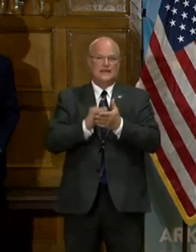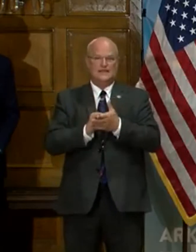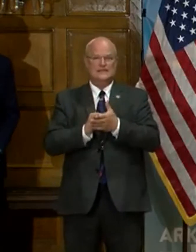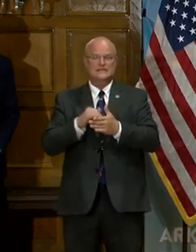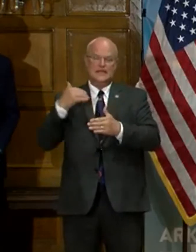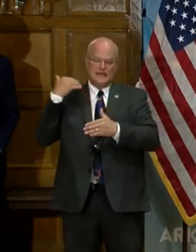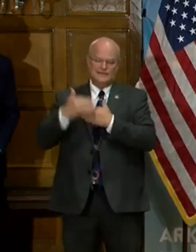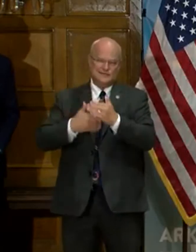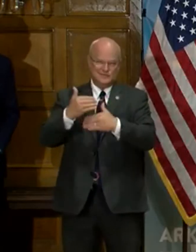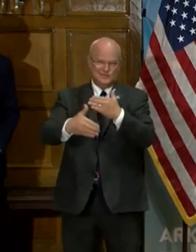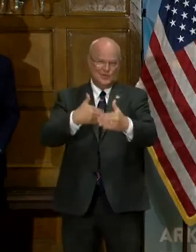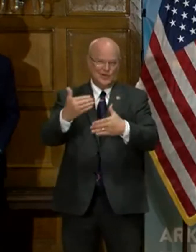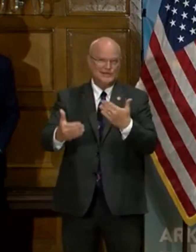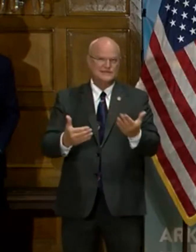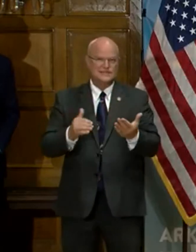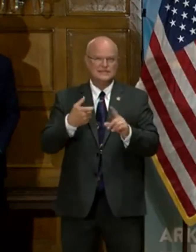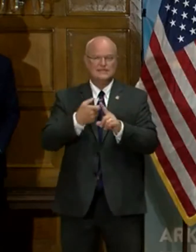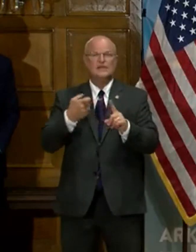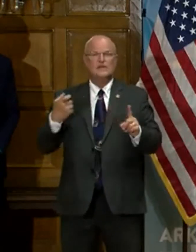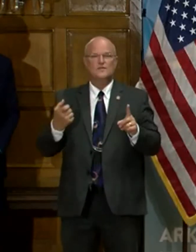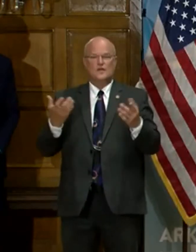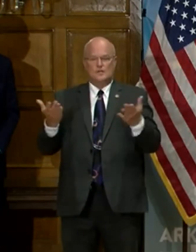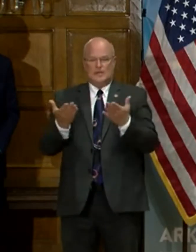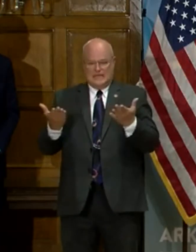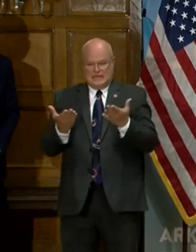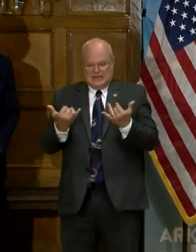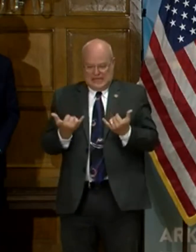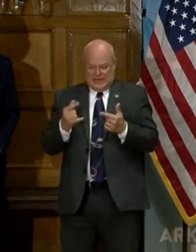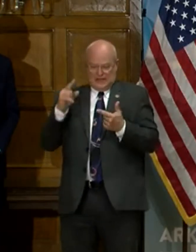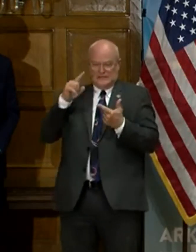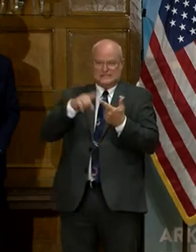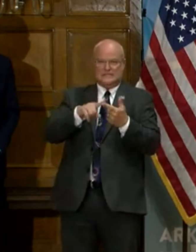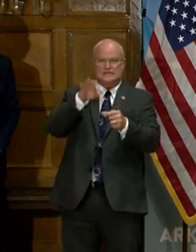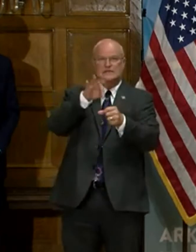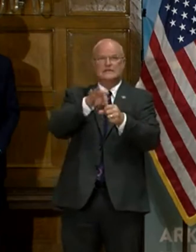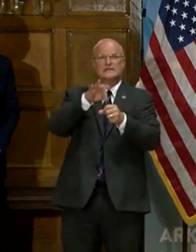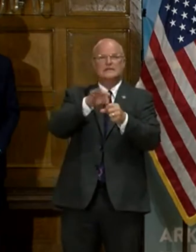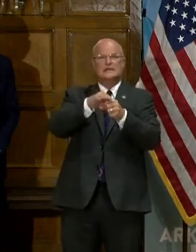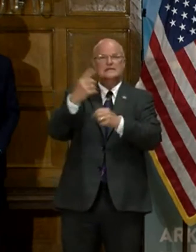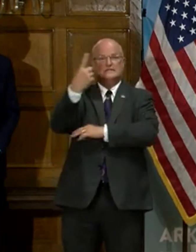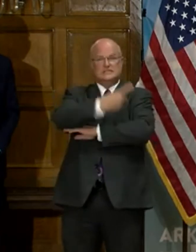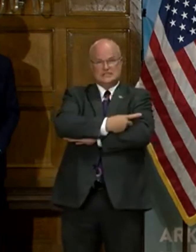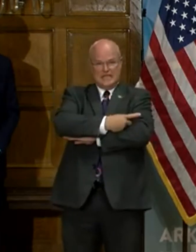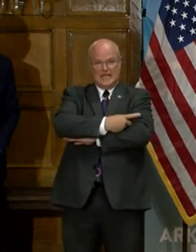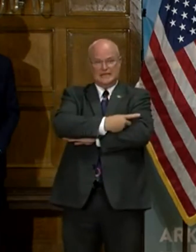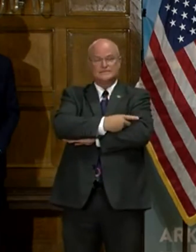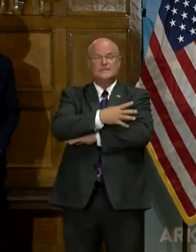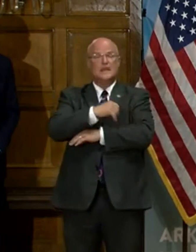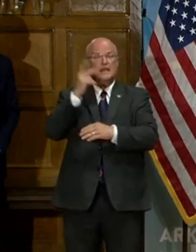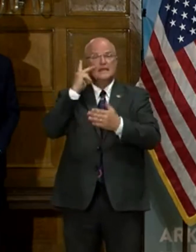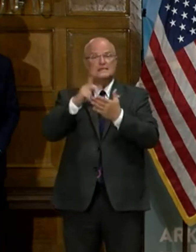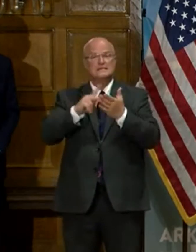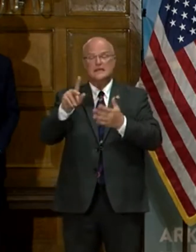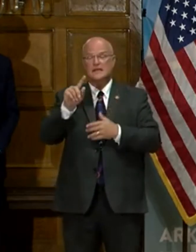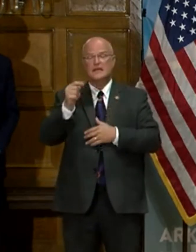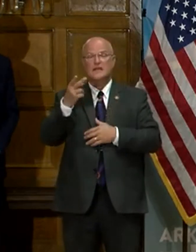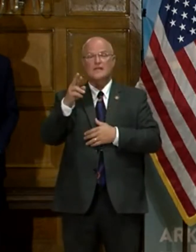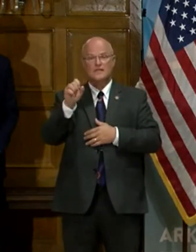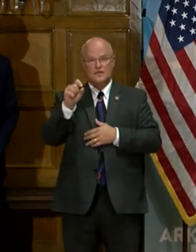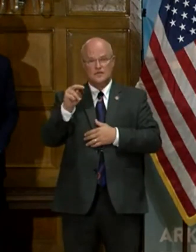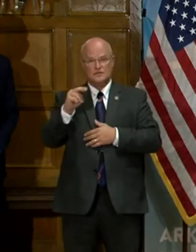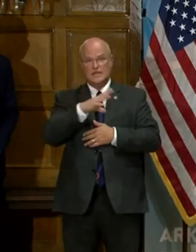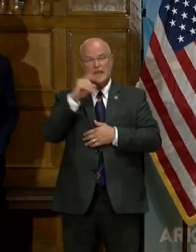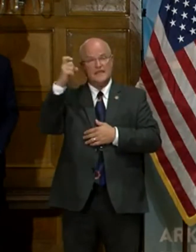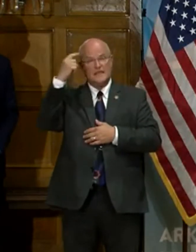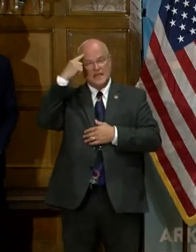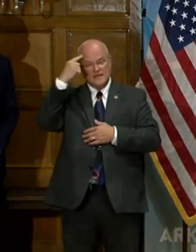and the processes from here to Election Day as they concern absentee ballots. With the Governor and Secretary Thurston have expressed an